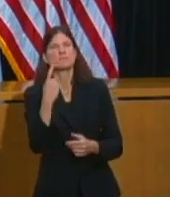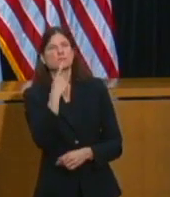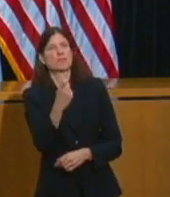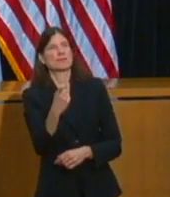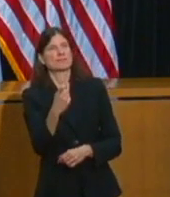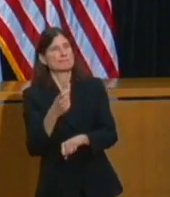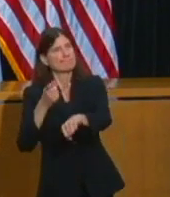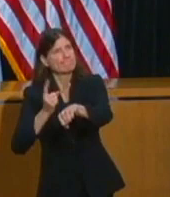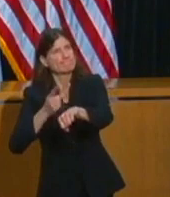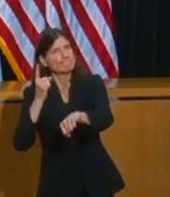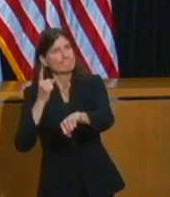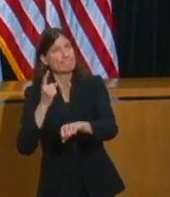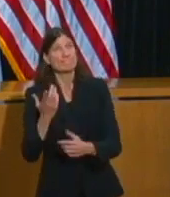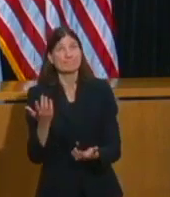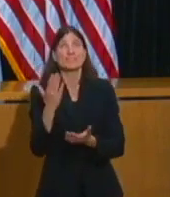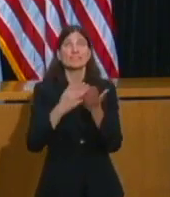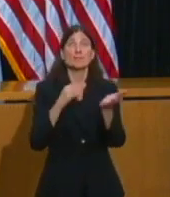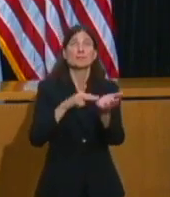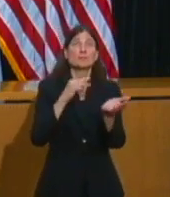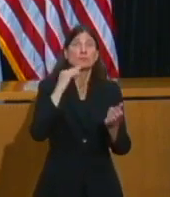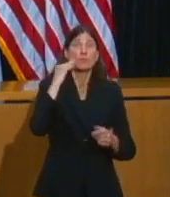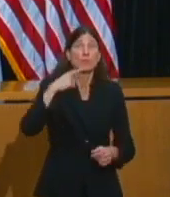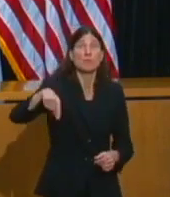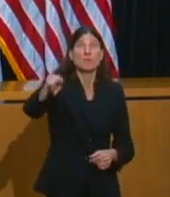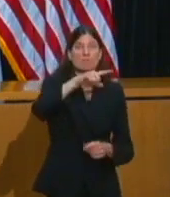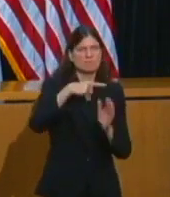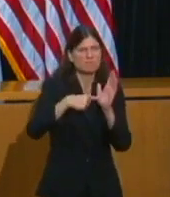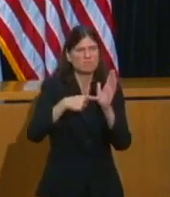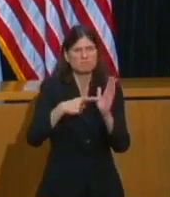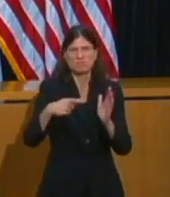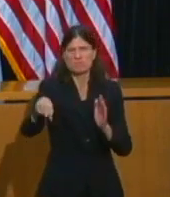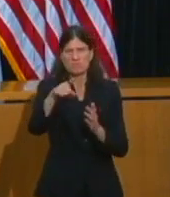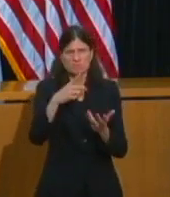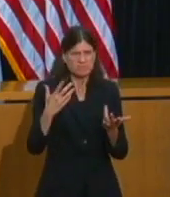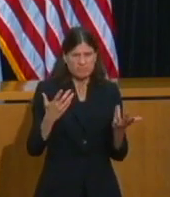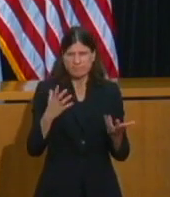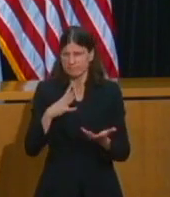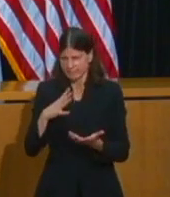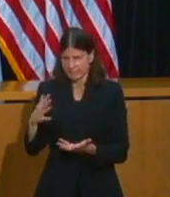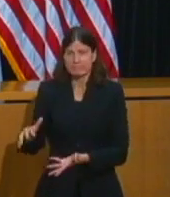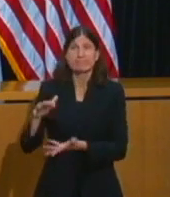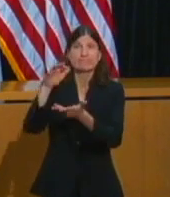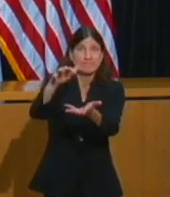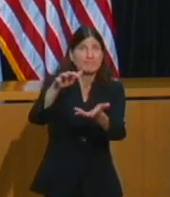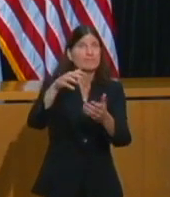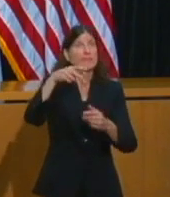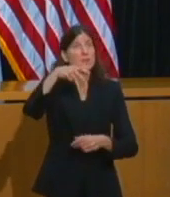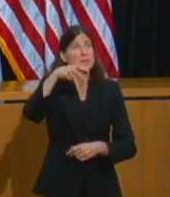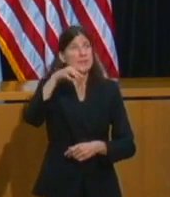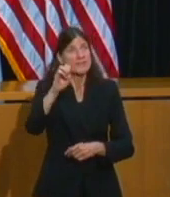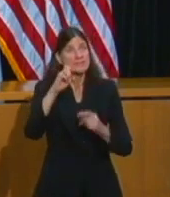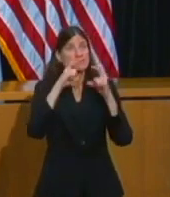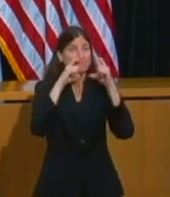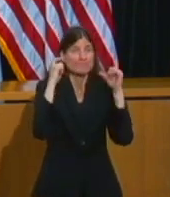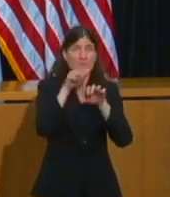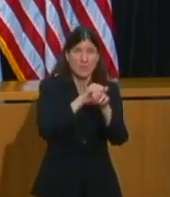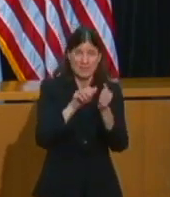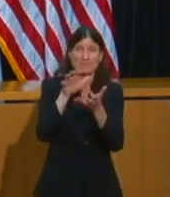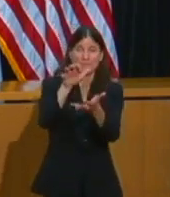off. And it's often not how staff put them on, it's how you then take off personal protective